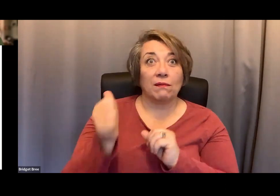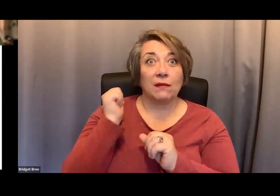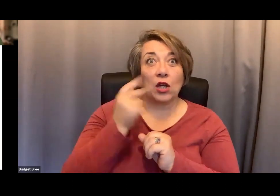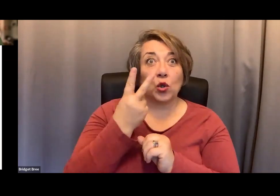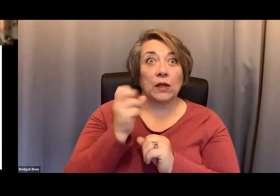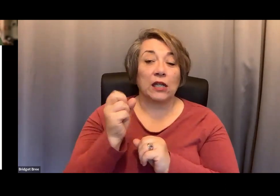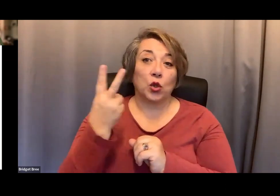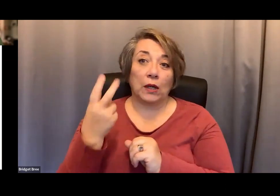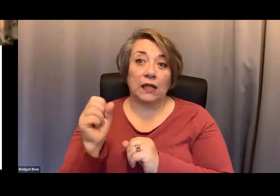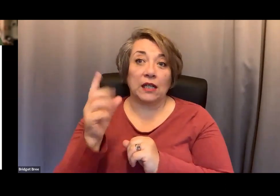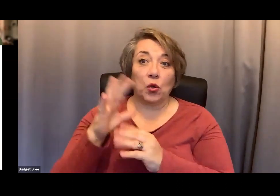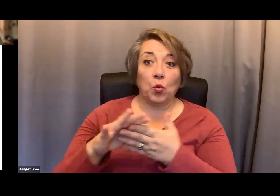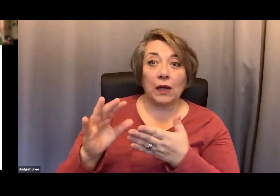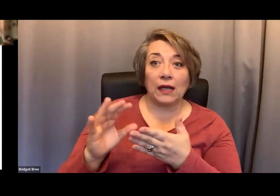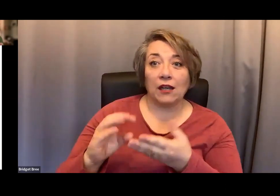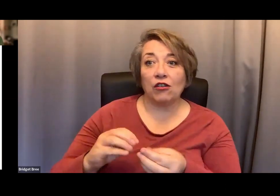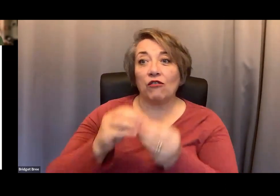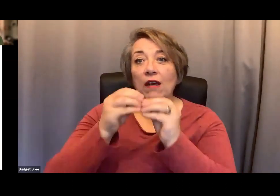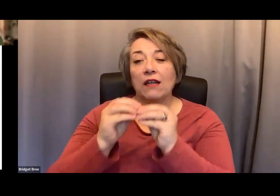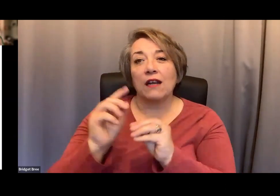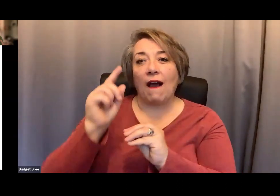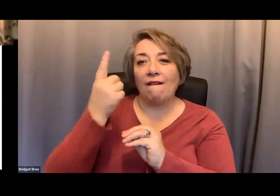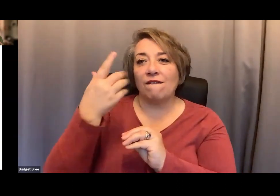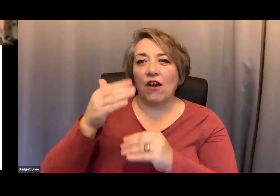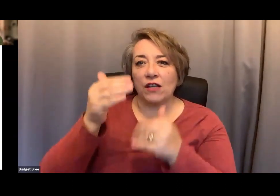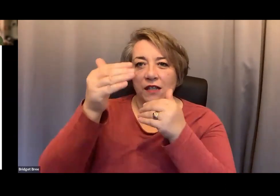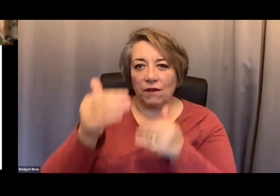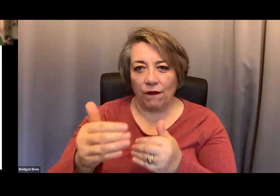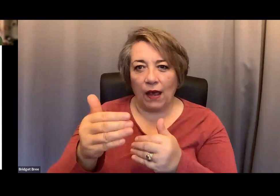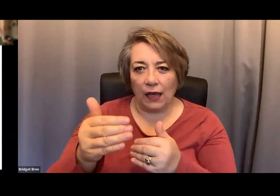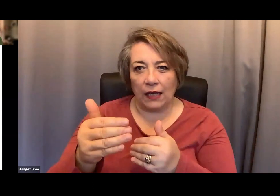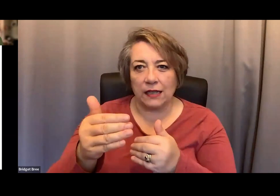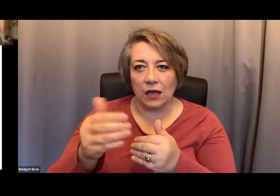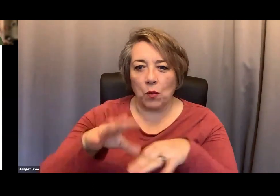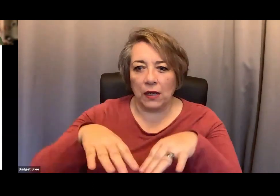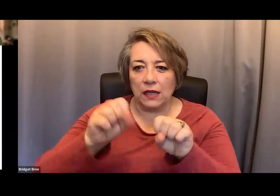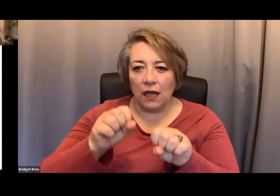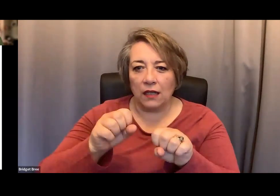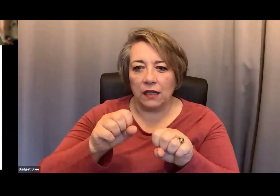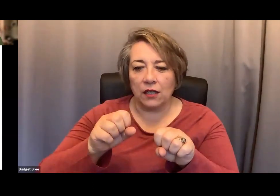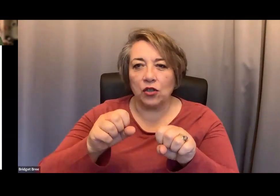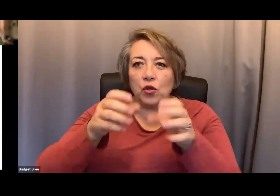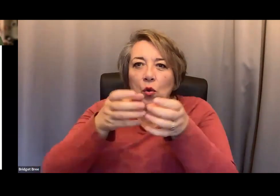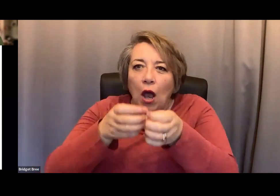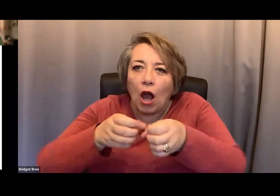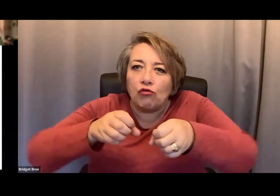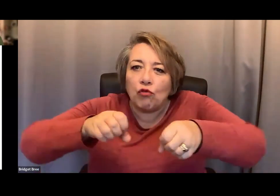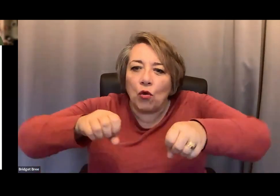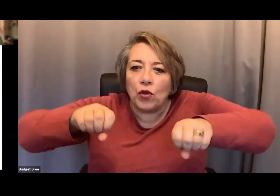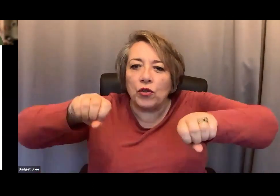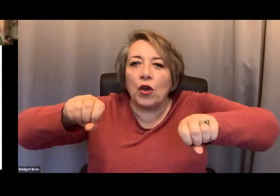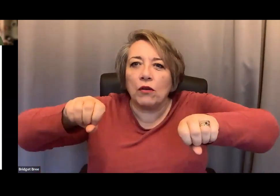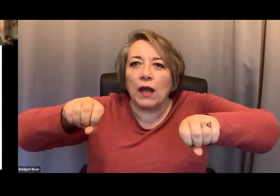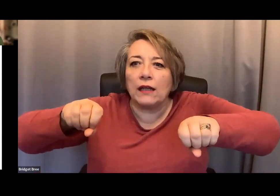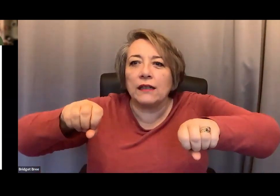designed our first phase of intentional co-creation as part of this unrolling the doughnut process. And this took the form of 4